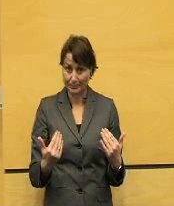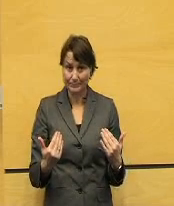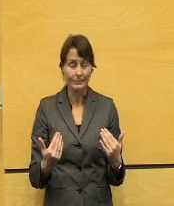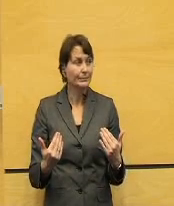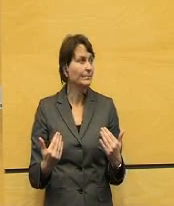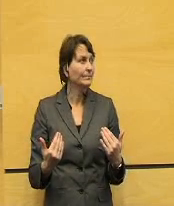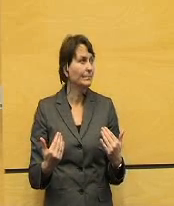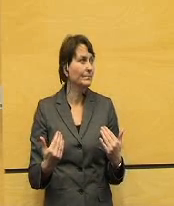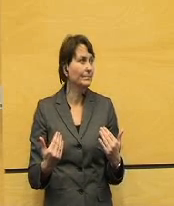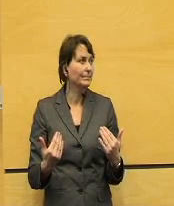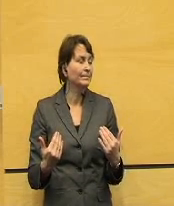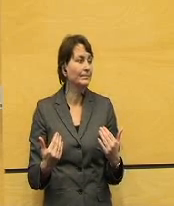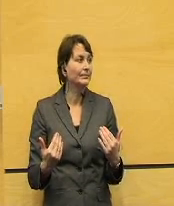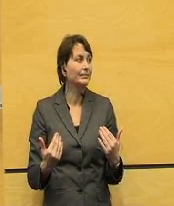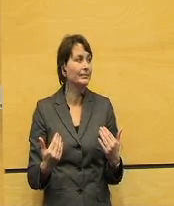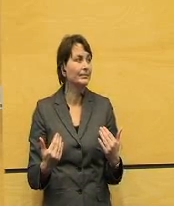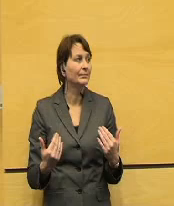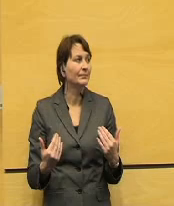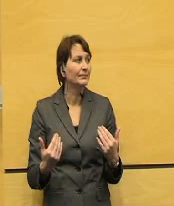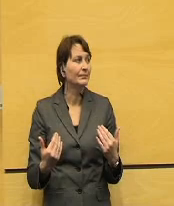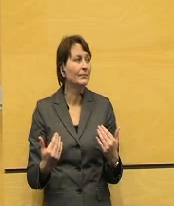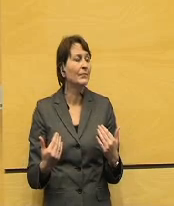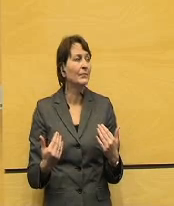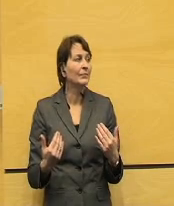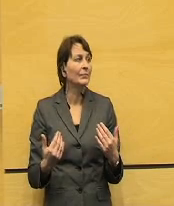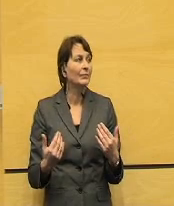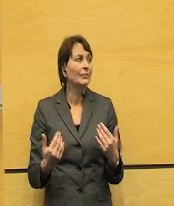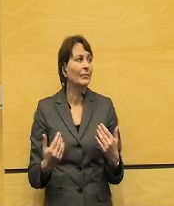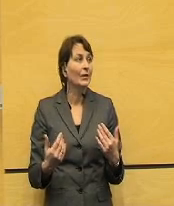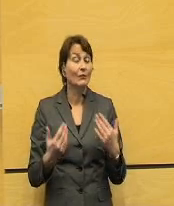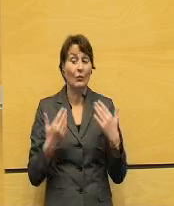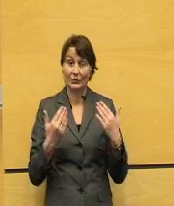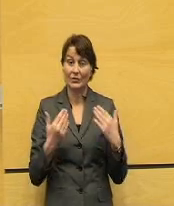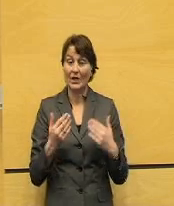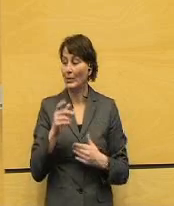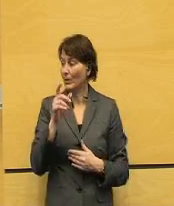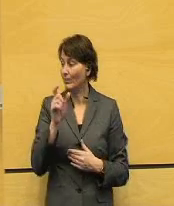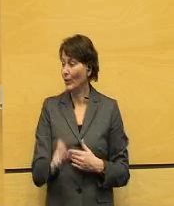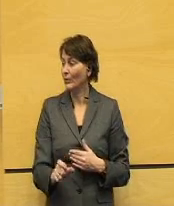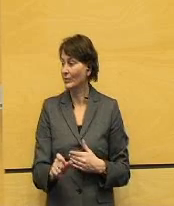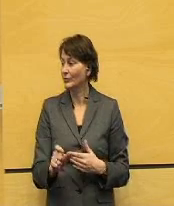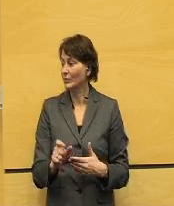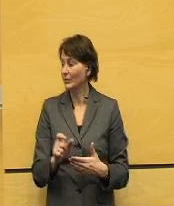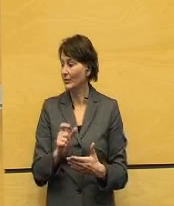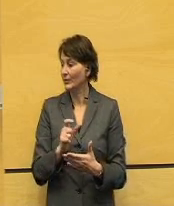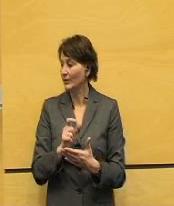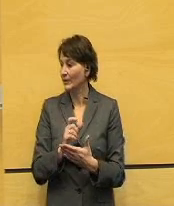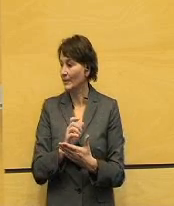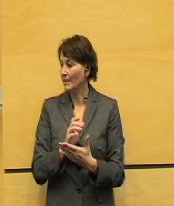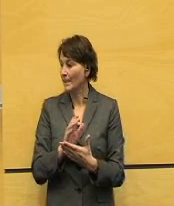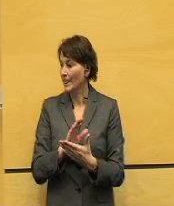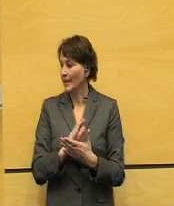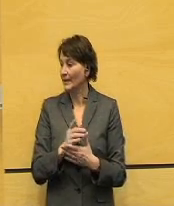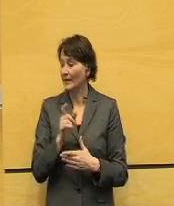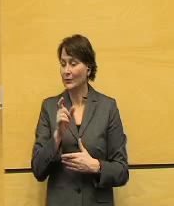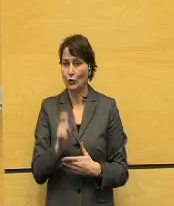athlete with disability and youth with disability in global IT challenge.